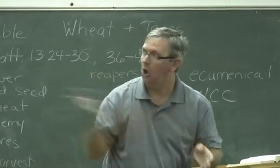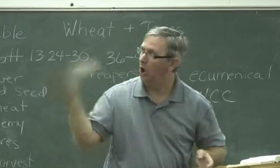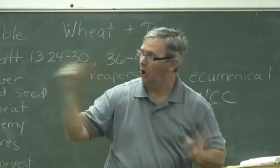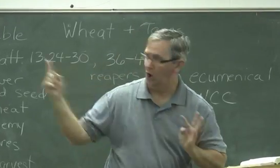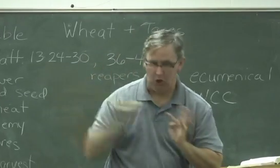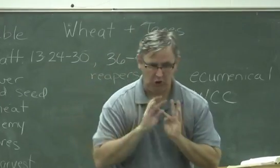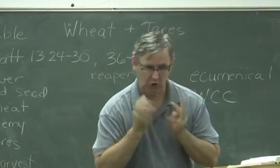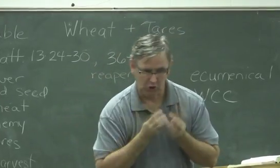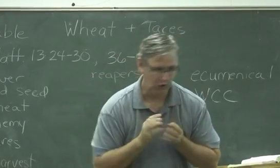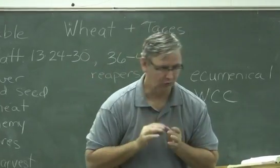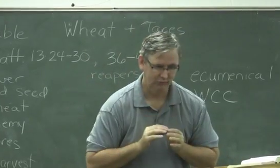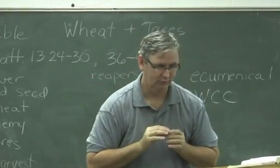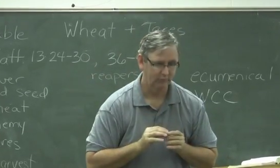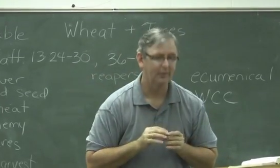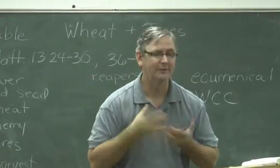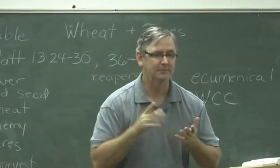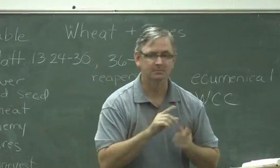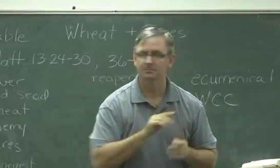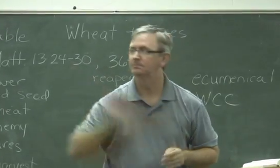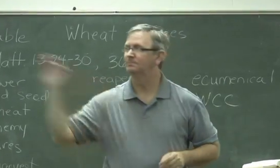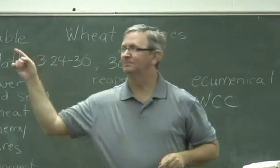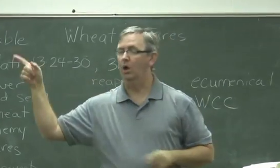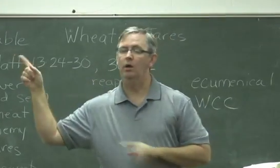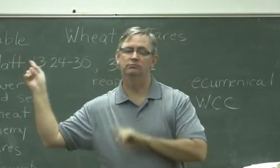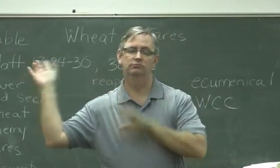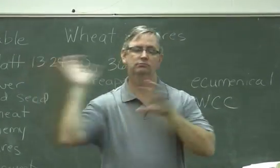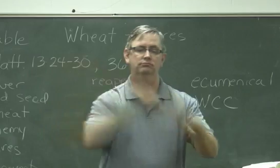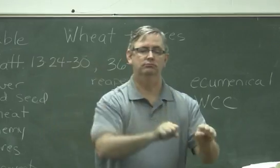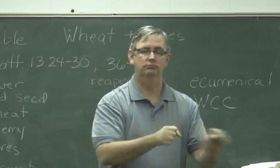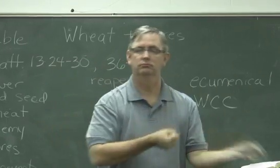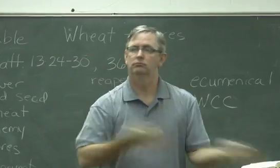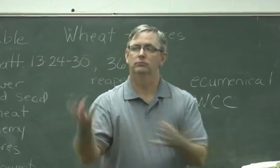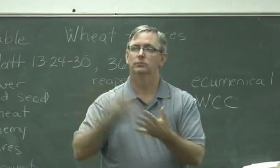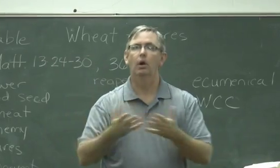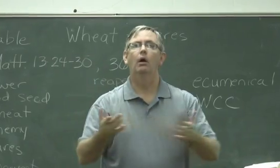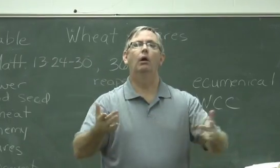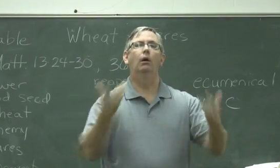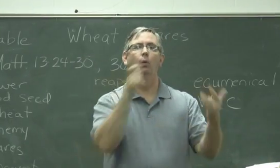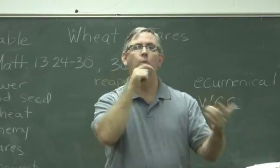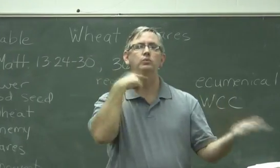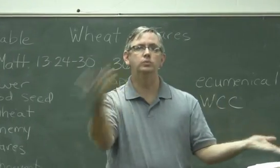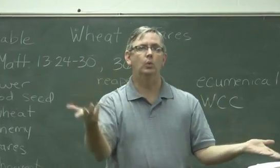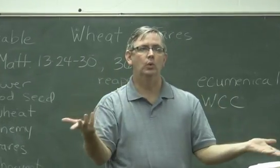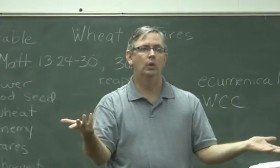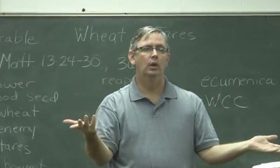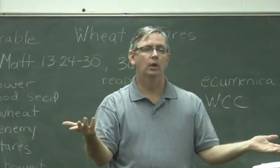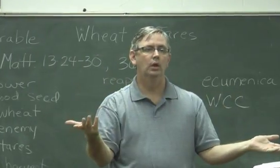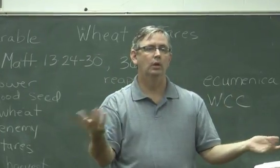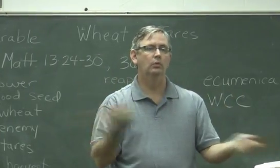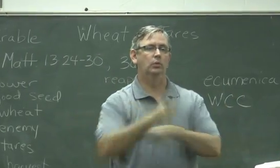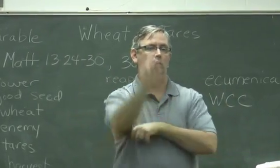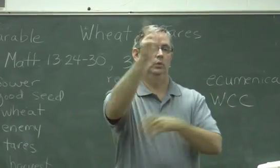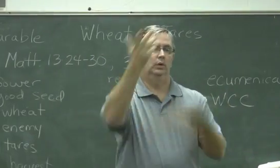and they would lie to the Christians about joining the church, but later they would tell the authorities, and